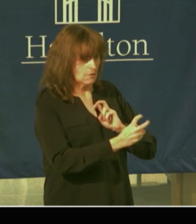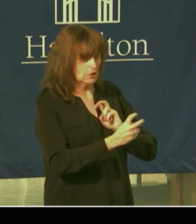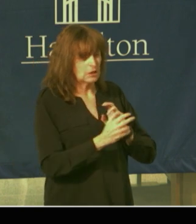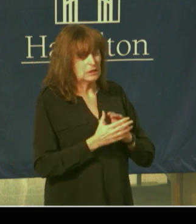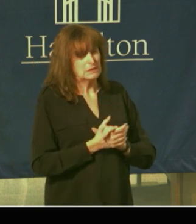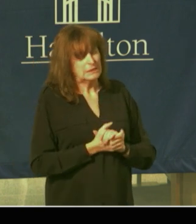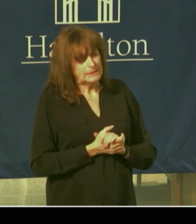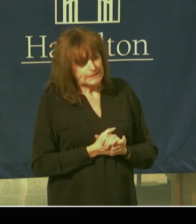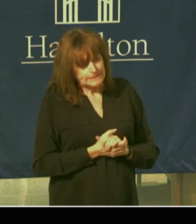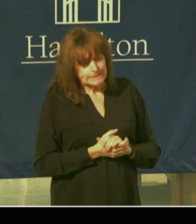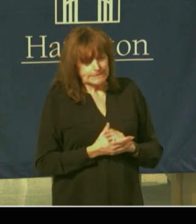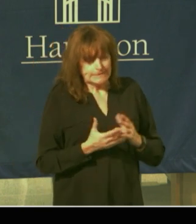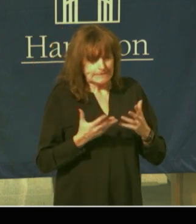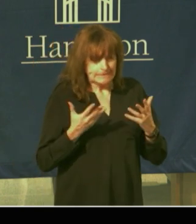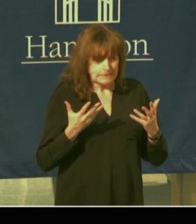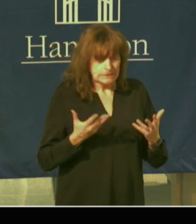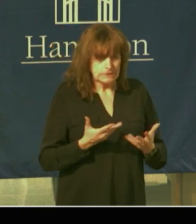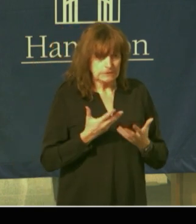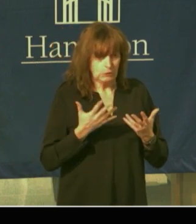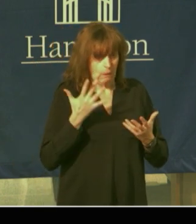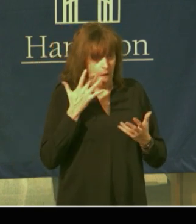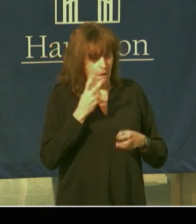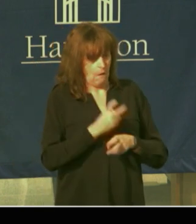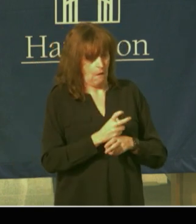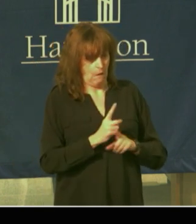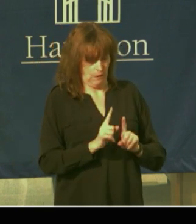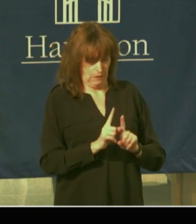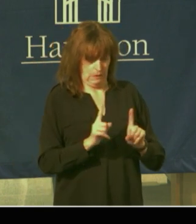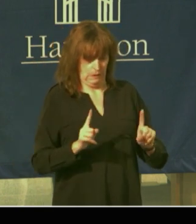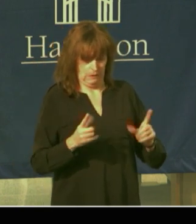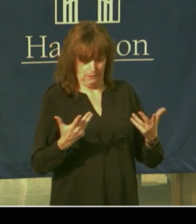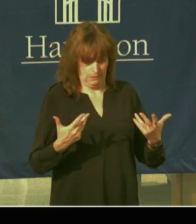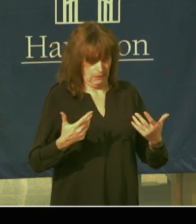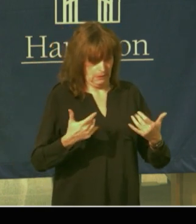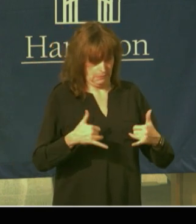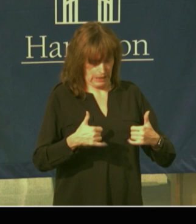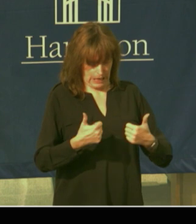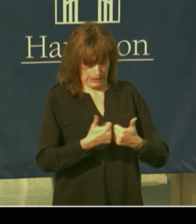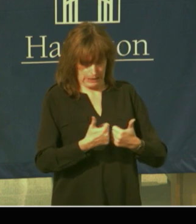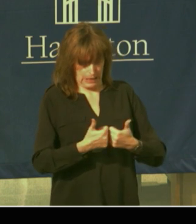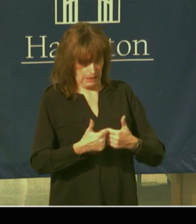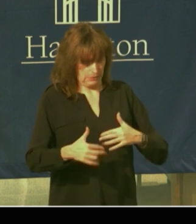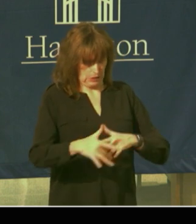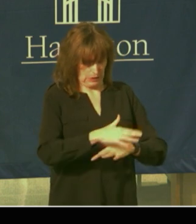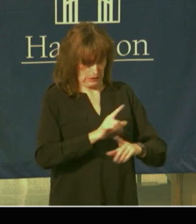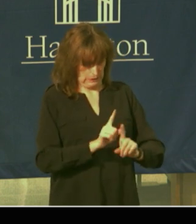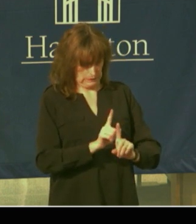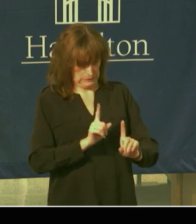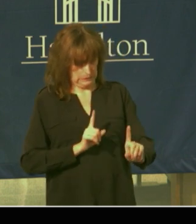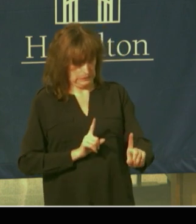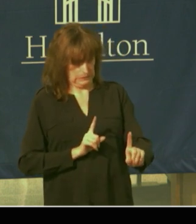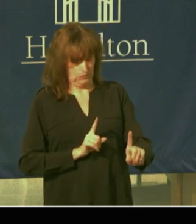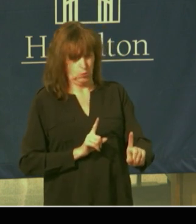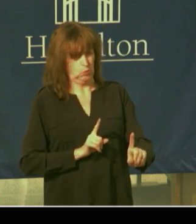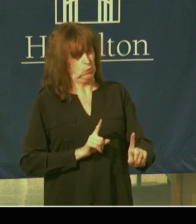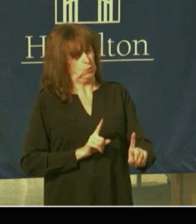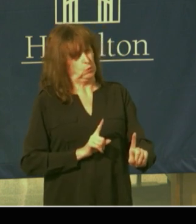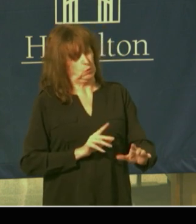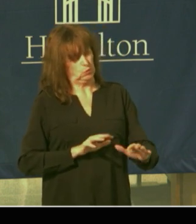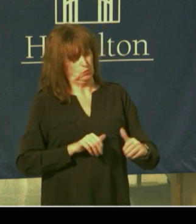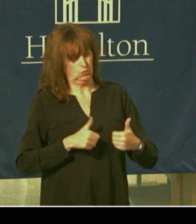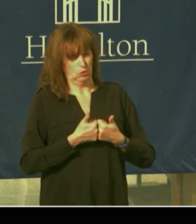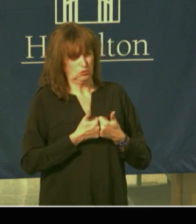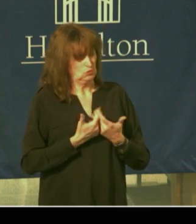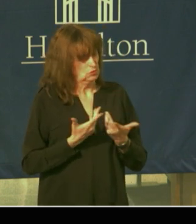the 2 meters and the kind of the social distancing becomes a little more challenging. Our advice is to whatever